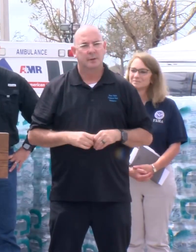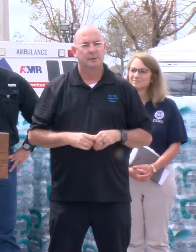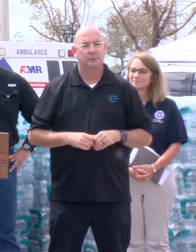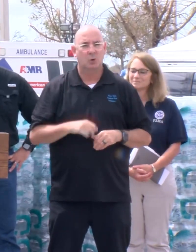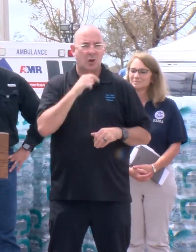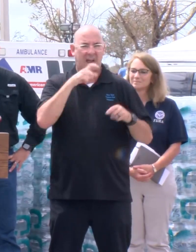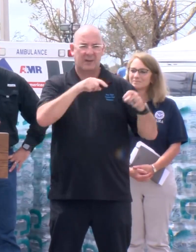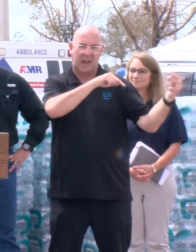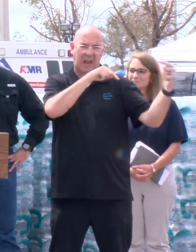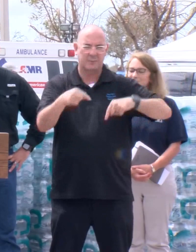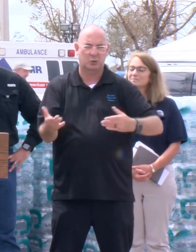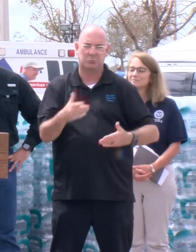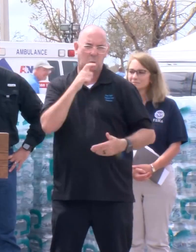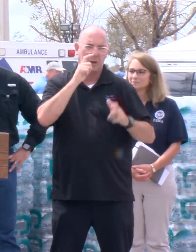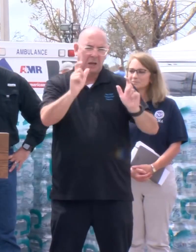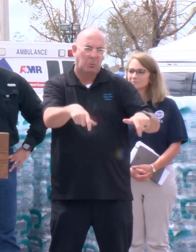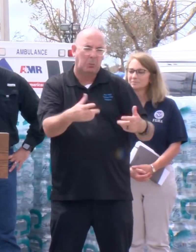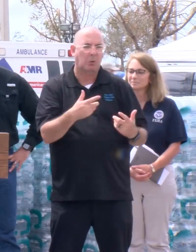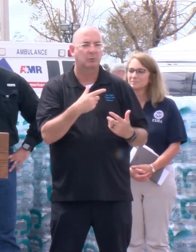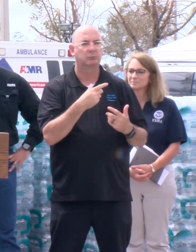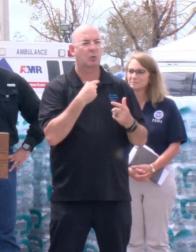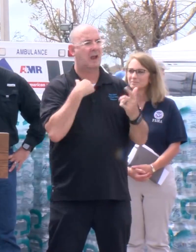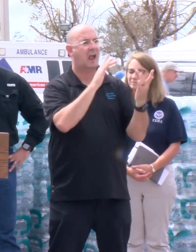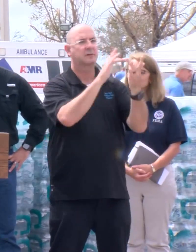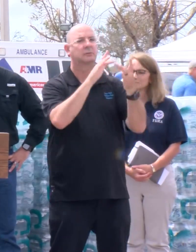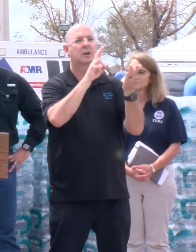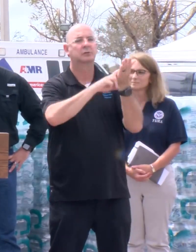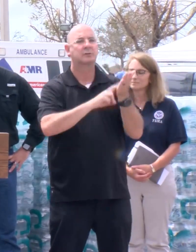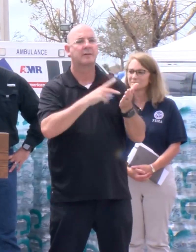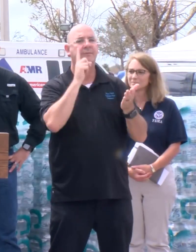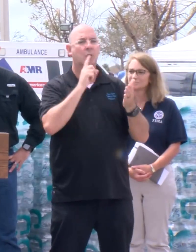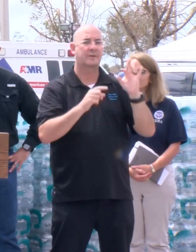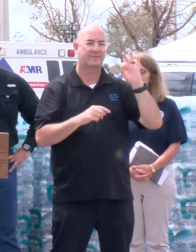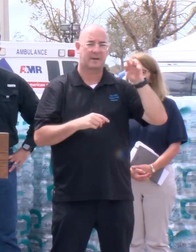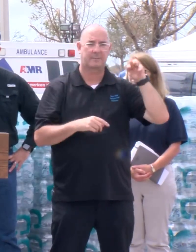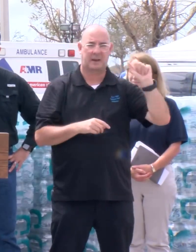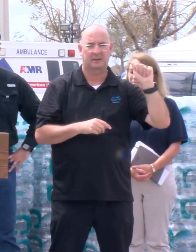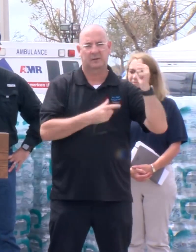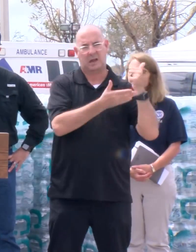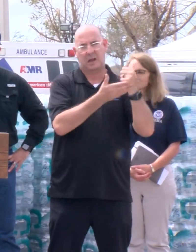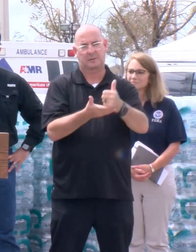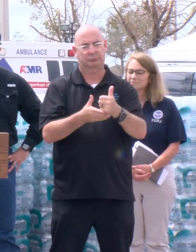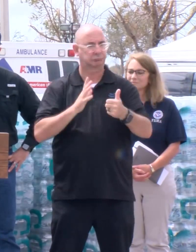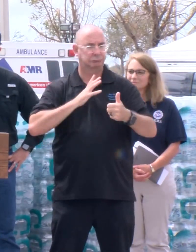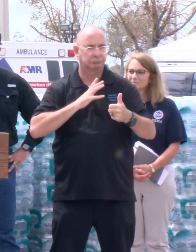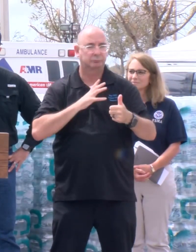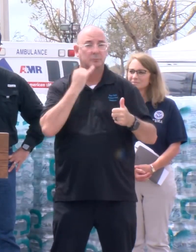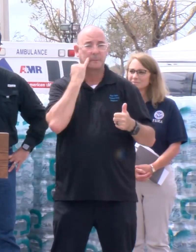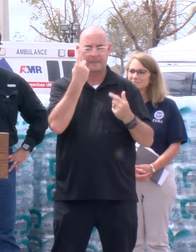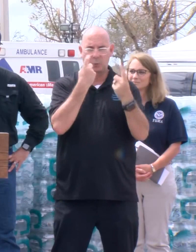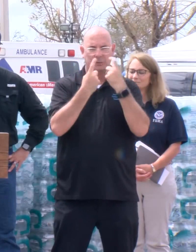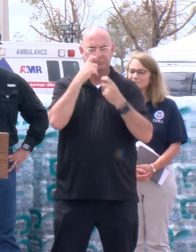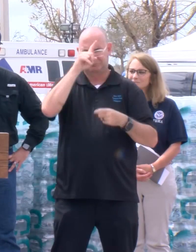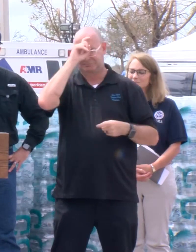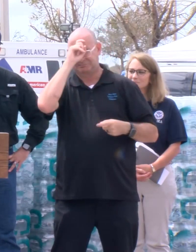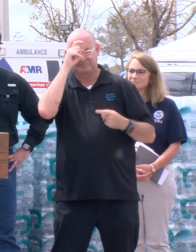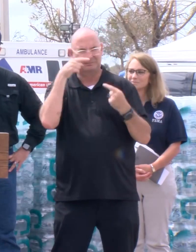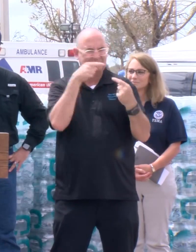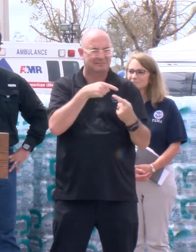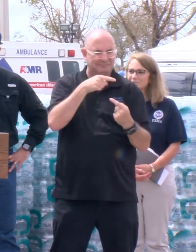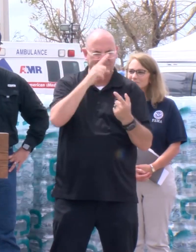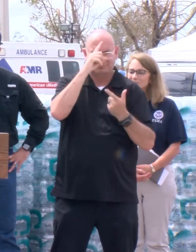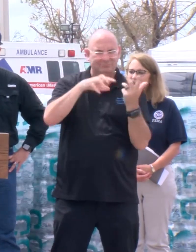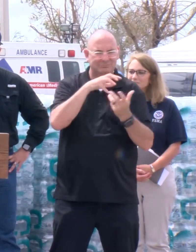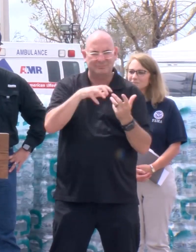can sign up online for FEMA state stuff, that's fine. But if you have questions, you can come. So you have FEMA that is here.